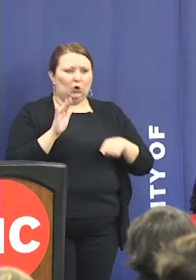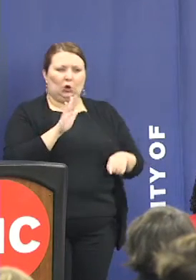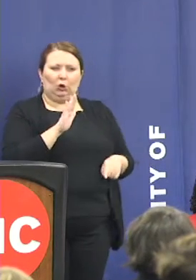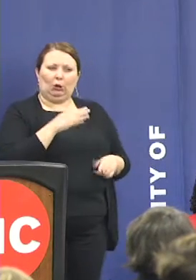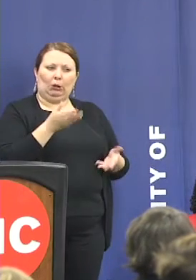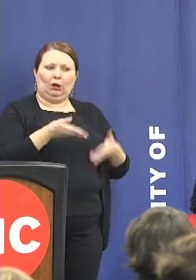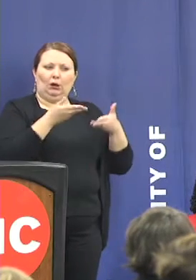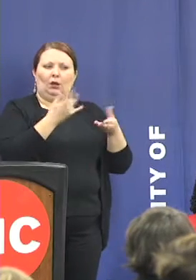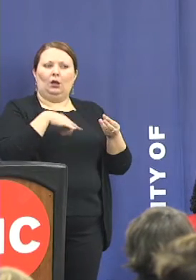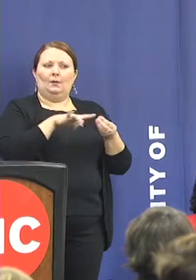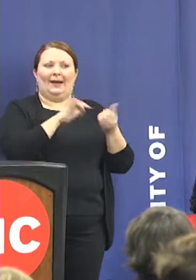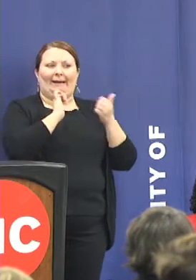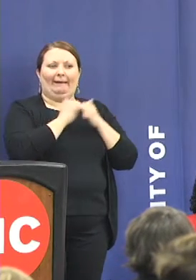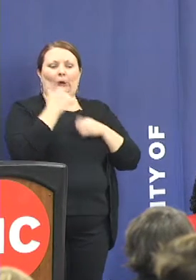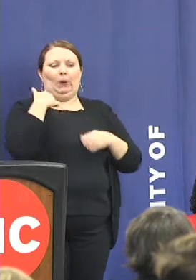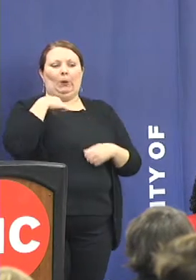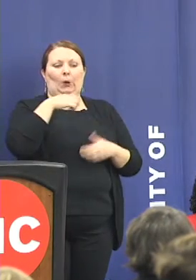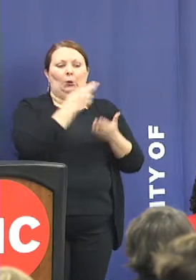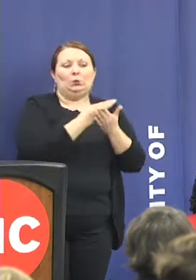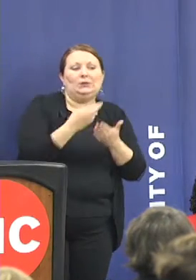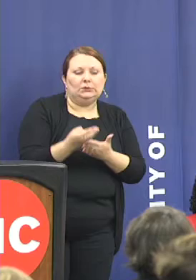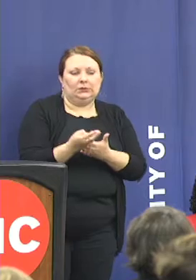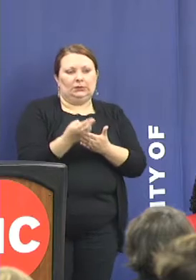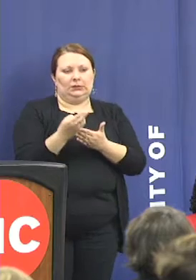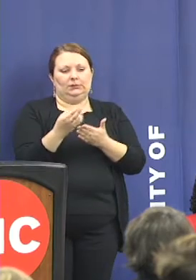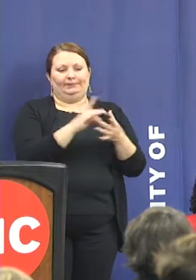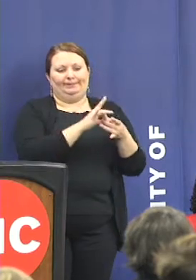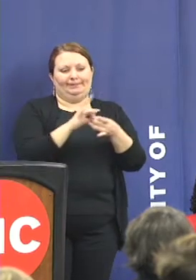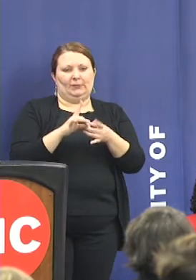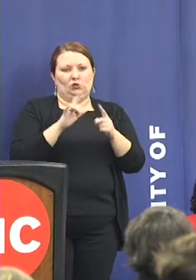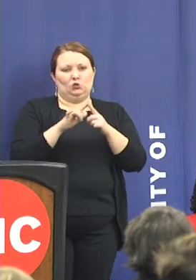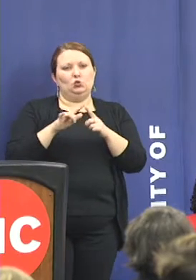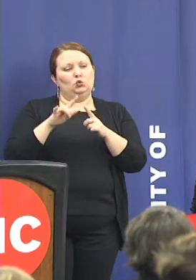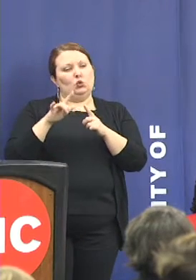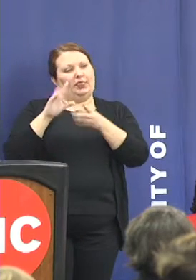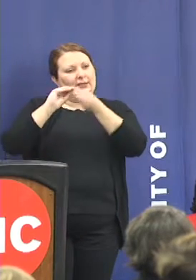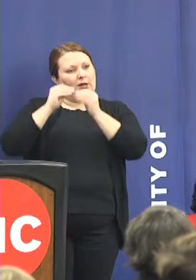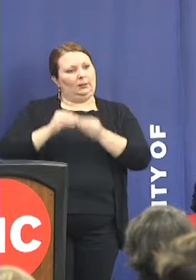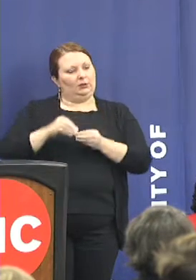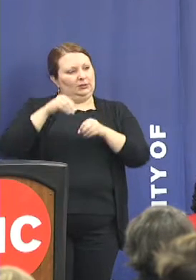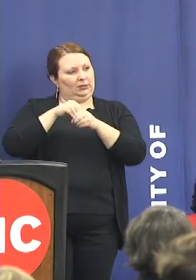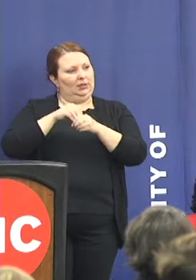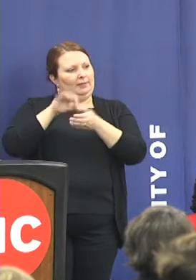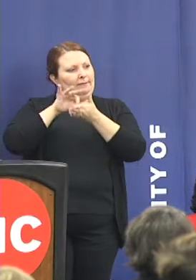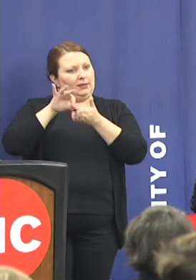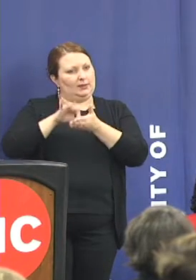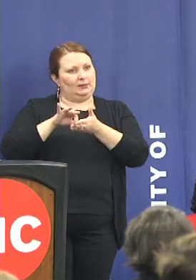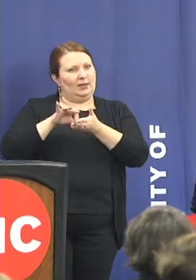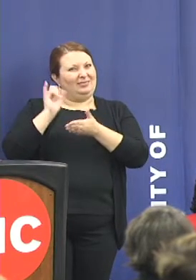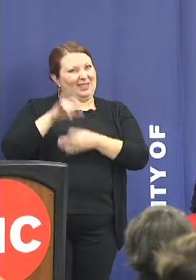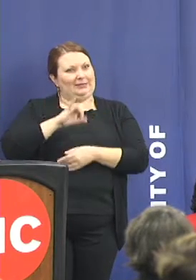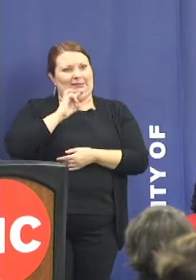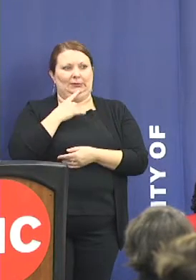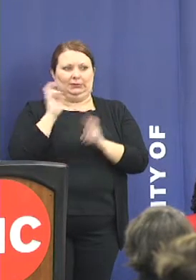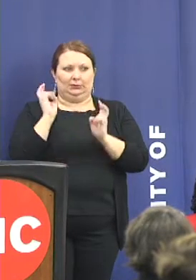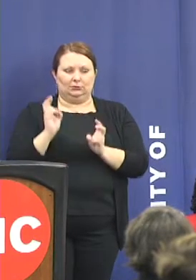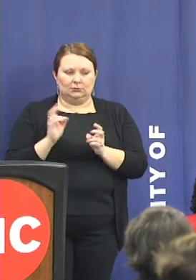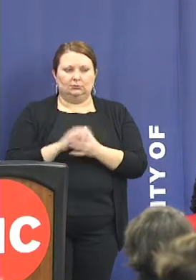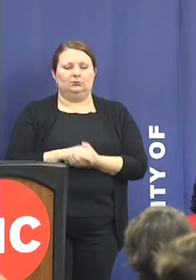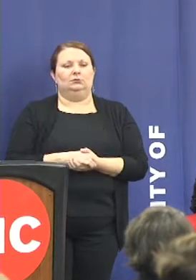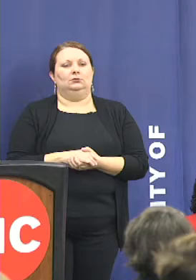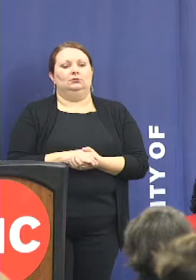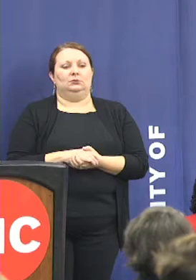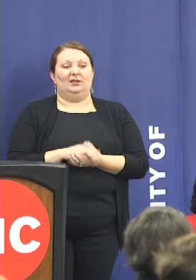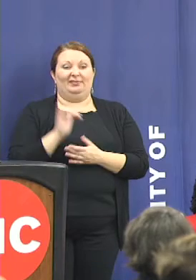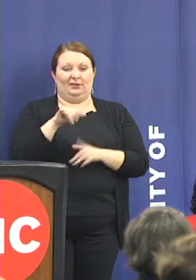Lopez's argument about the ways in which resources are tied to these enumeration, and I take that very seriously. So in